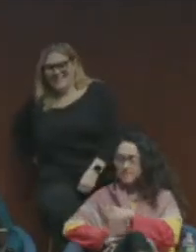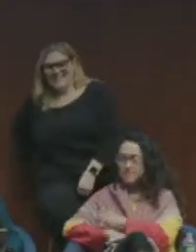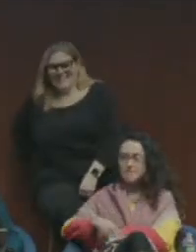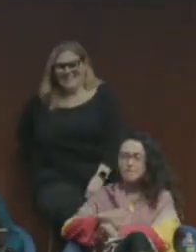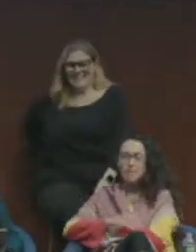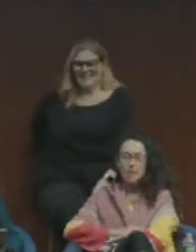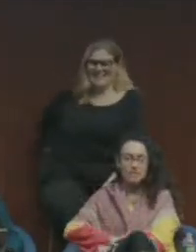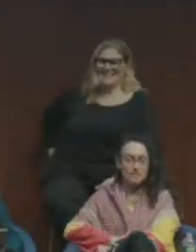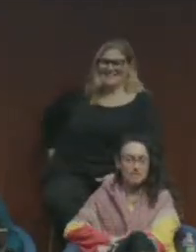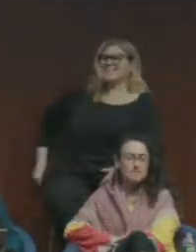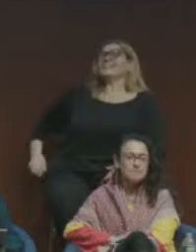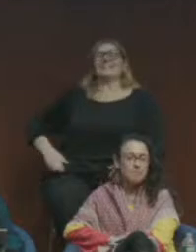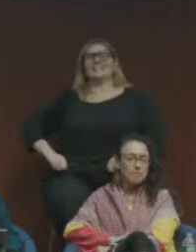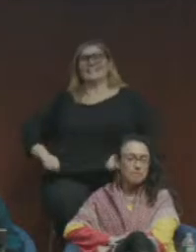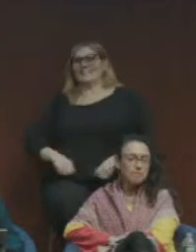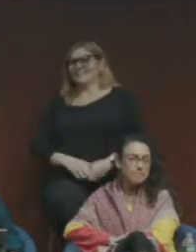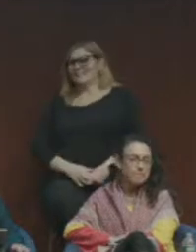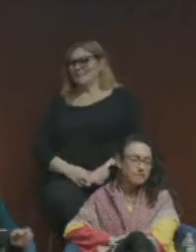Speak up, okay.